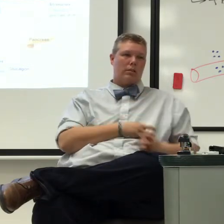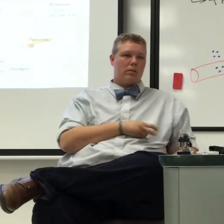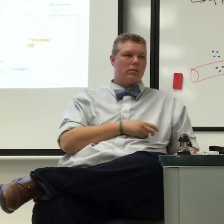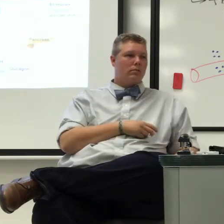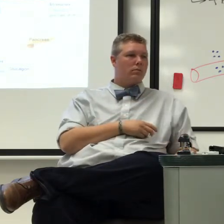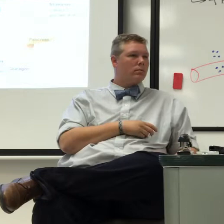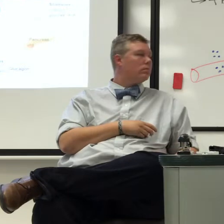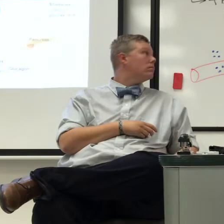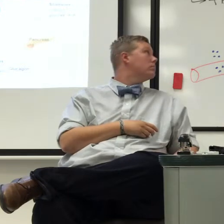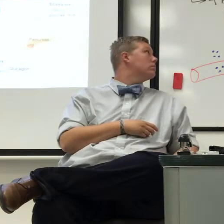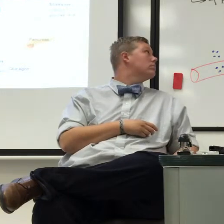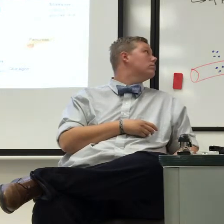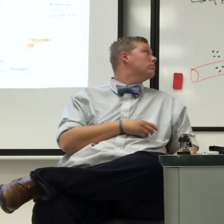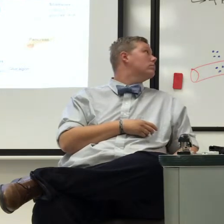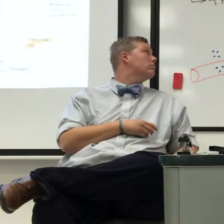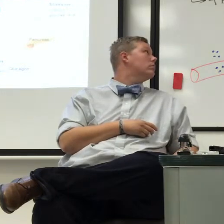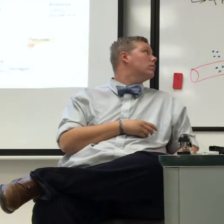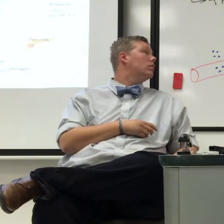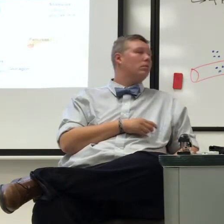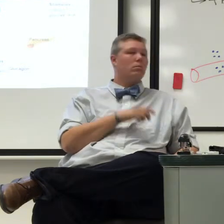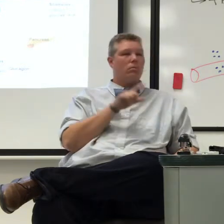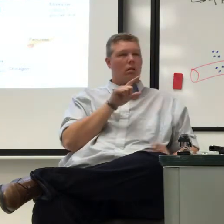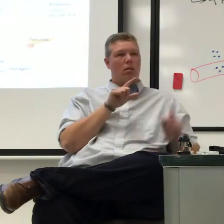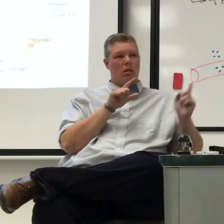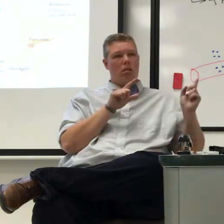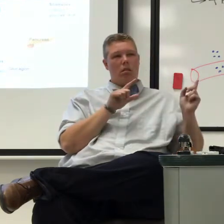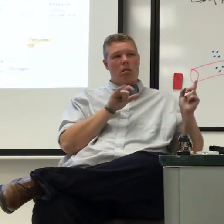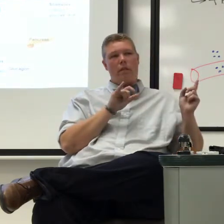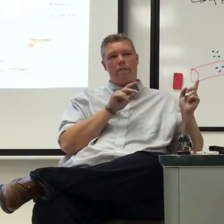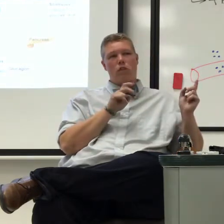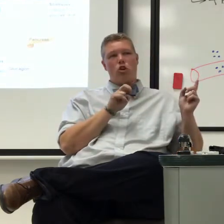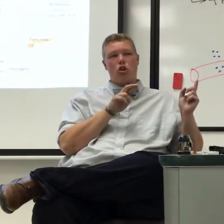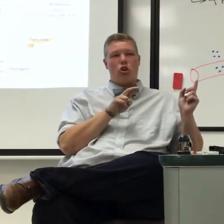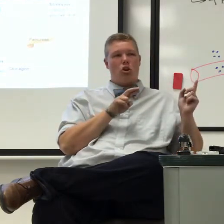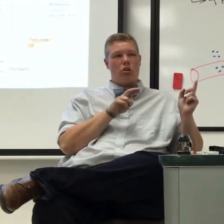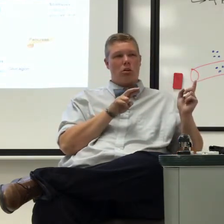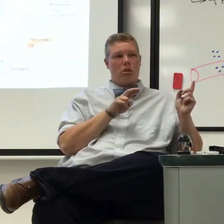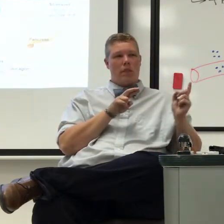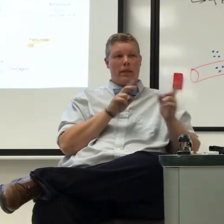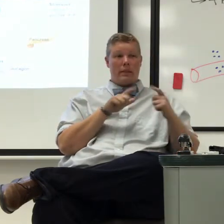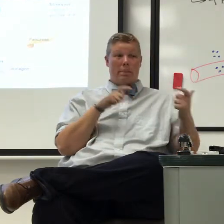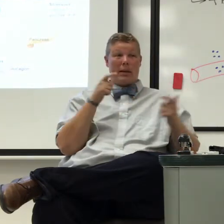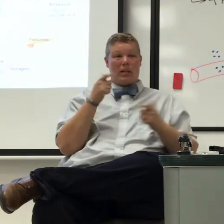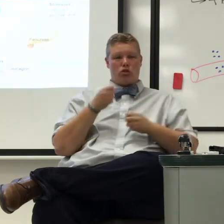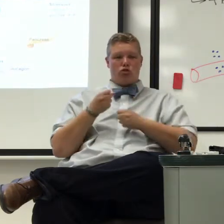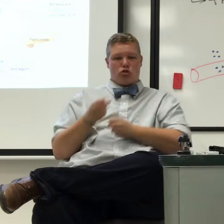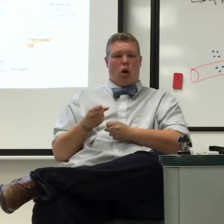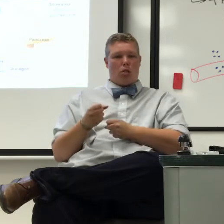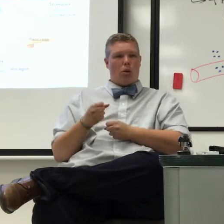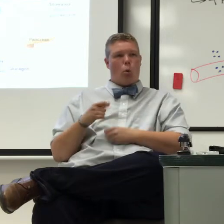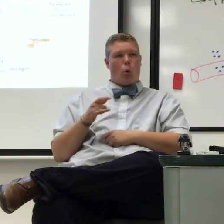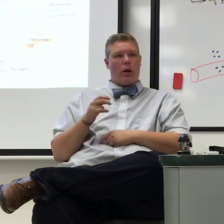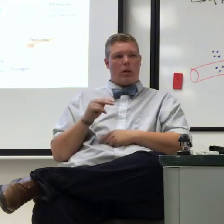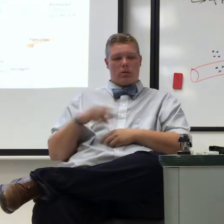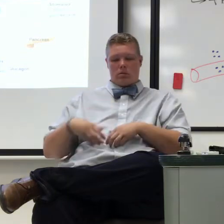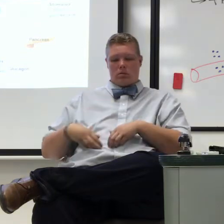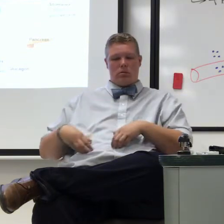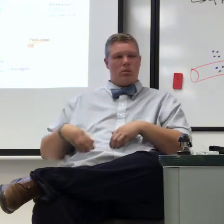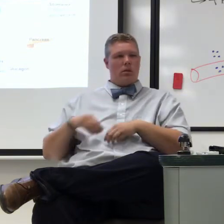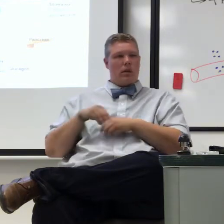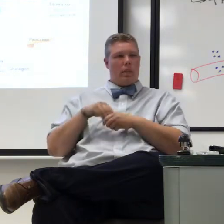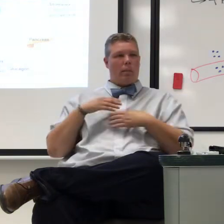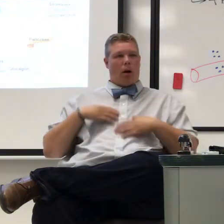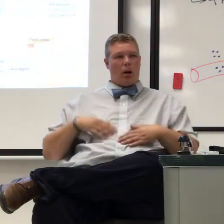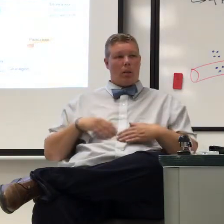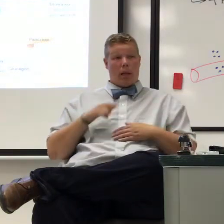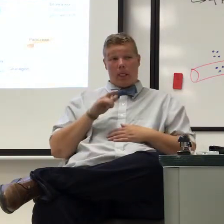and liver. Liver, biggest solid organ in the body. It's in the abdominal cavity. For now, just know